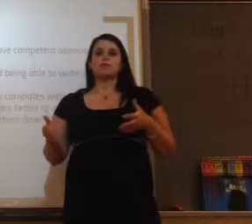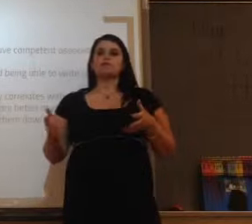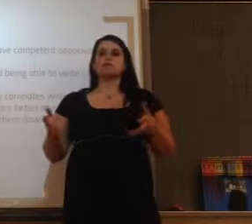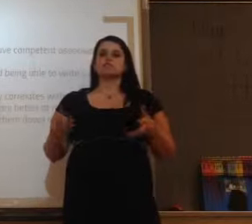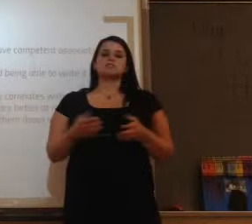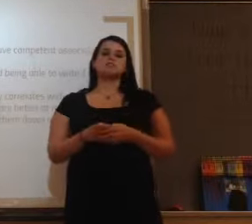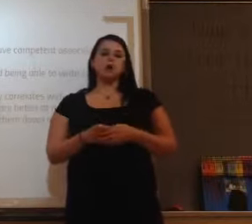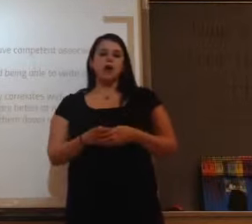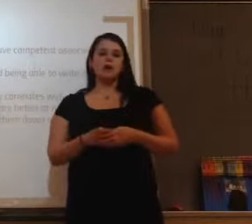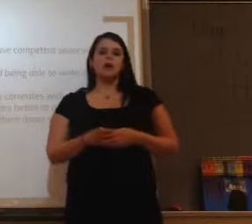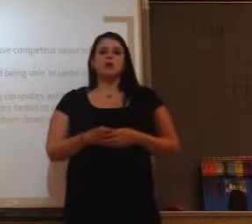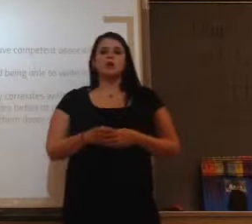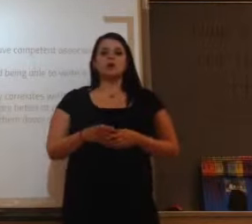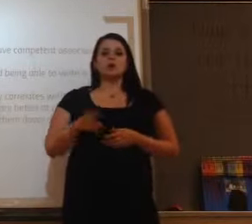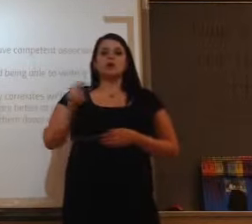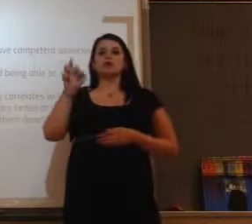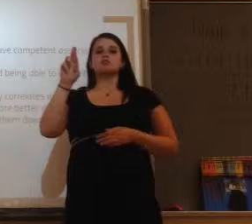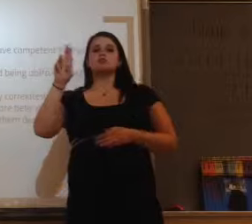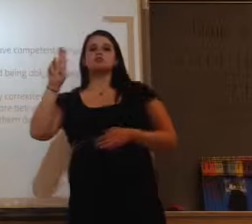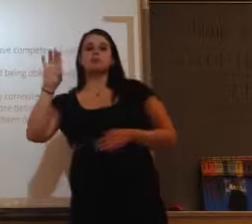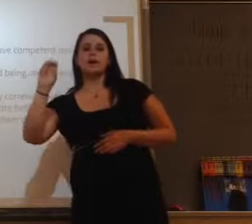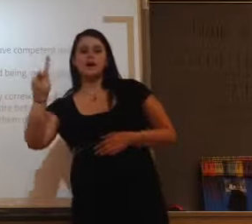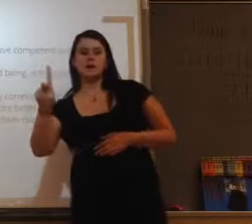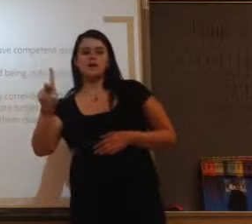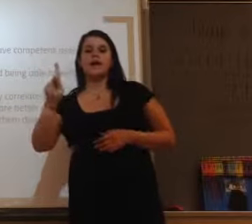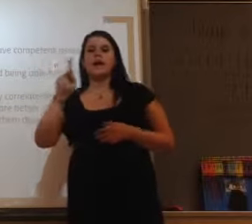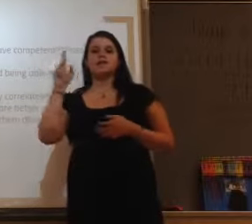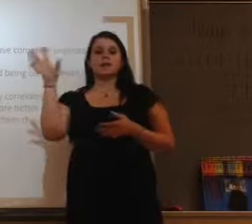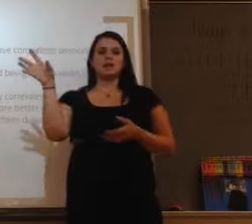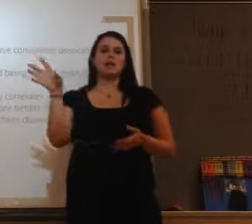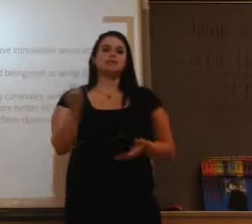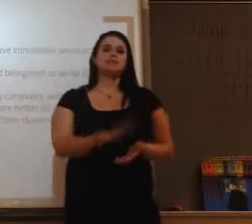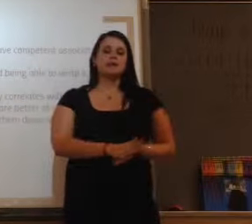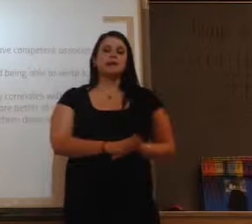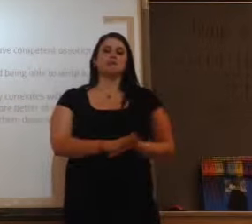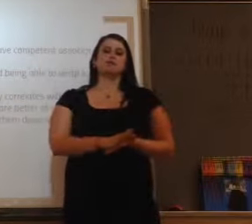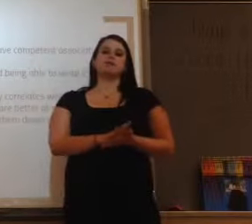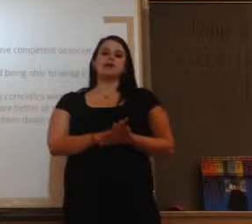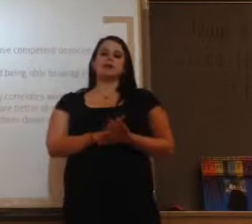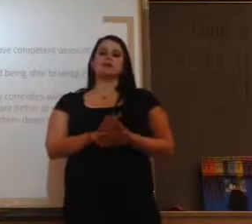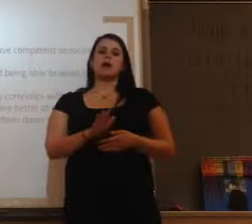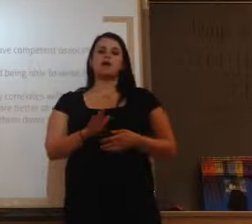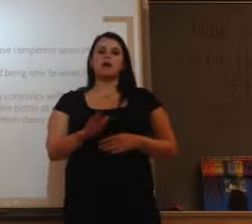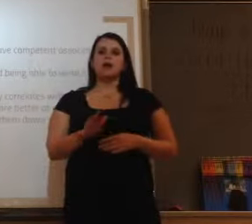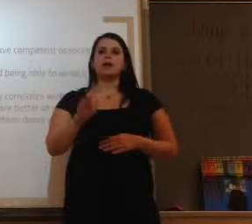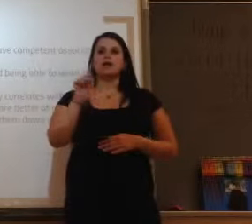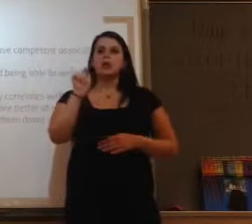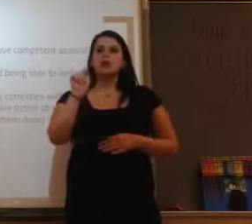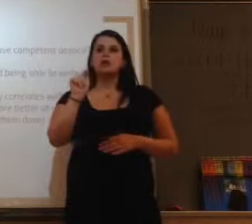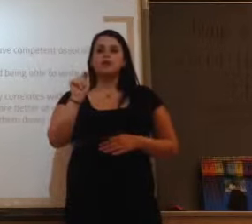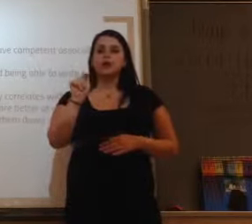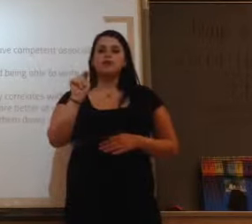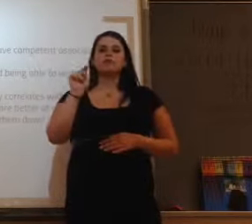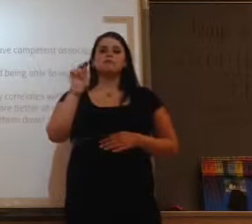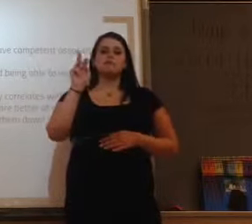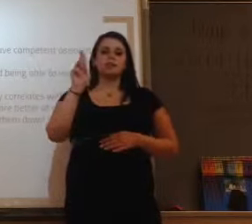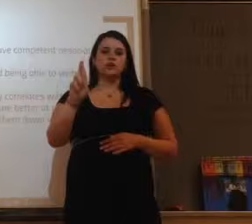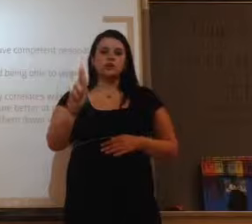such as truck, where you can truck, and they can see it and put it down rather than looking up for the T, looking up